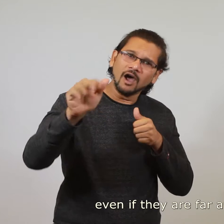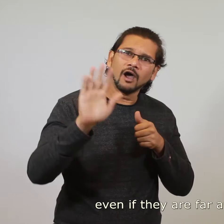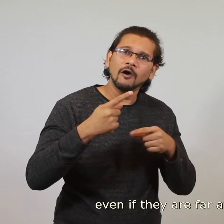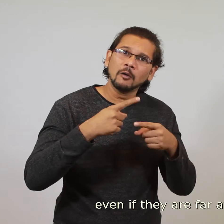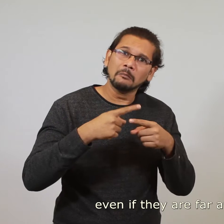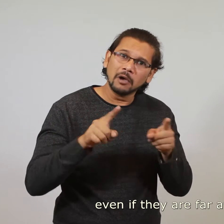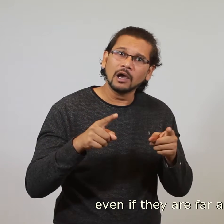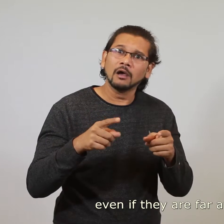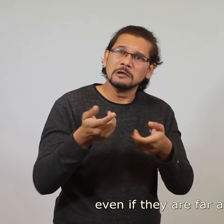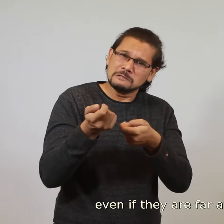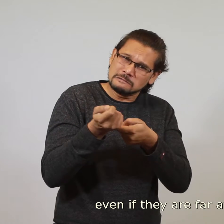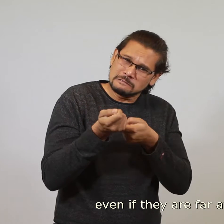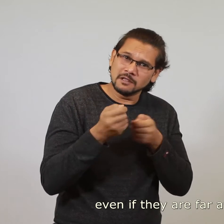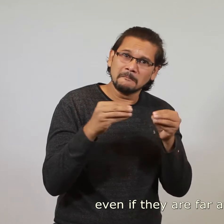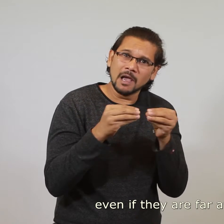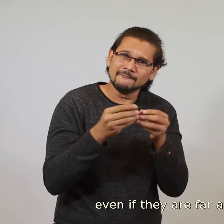even if they are far away.